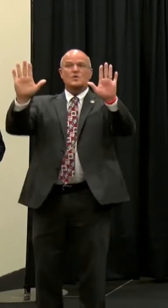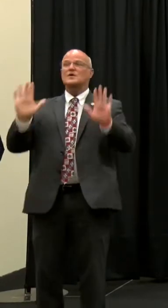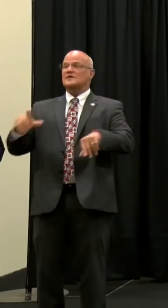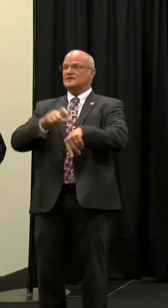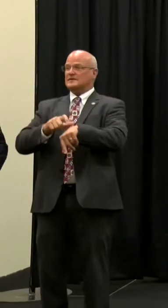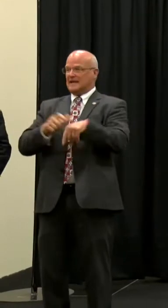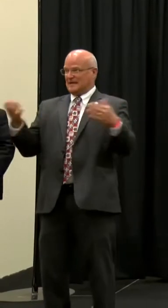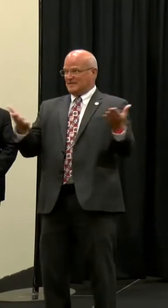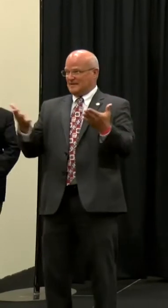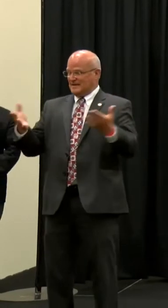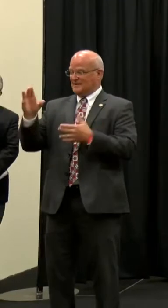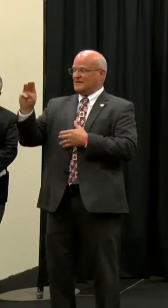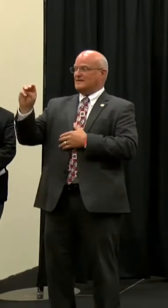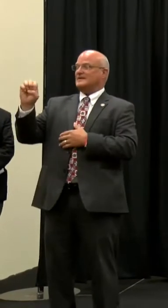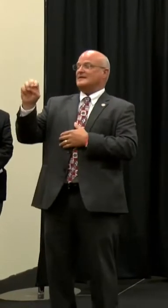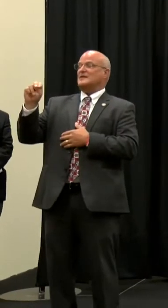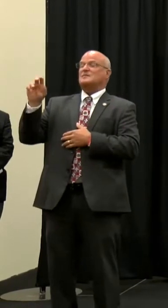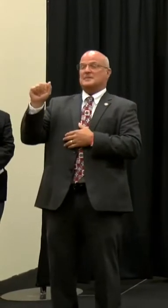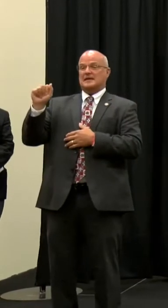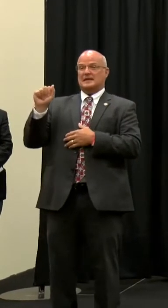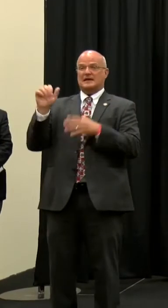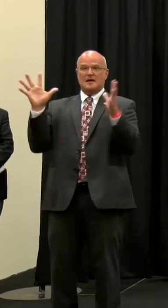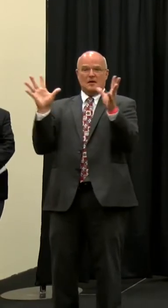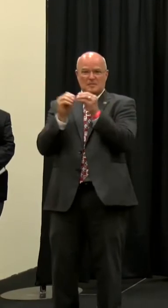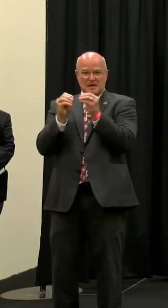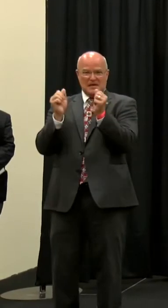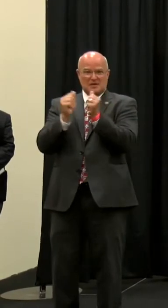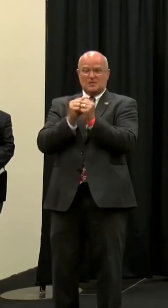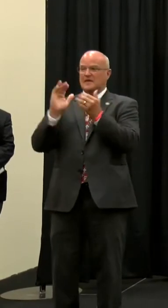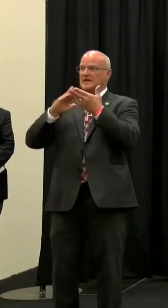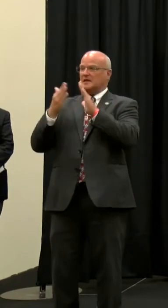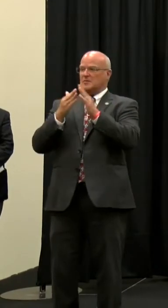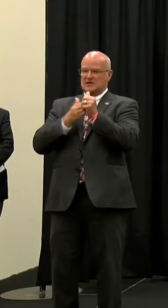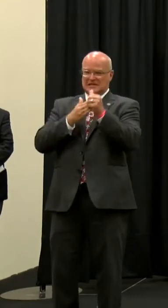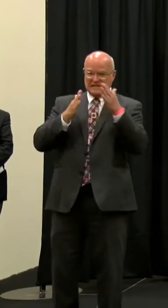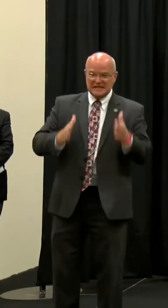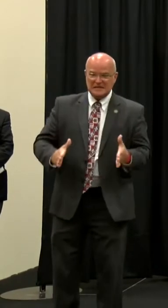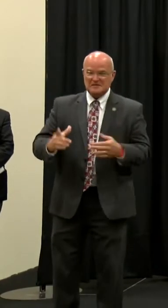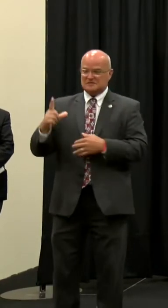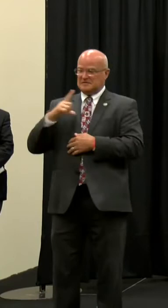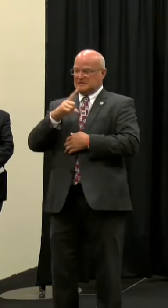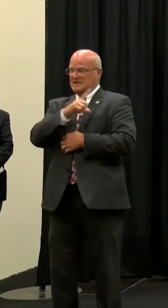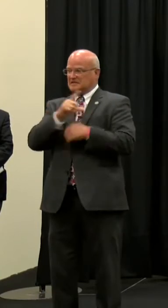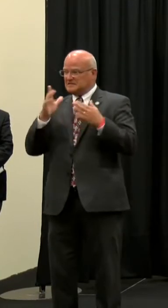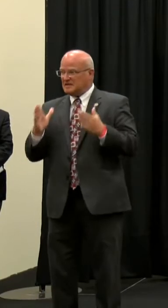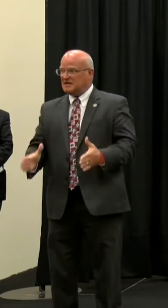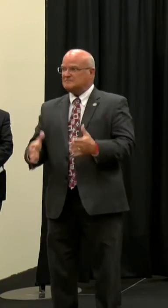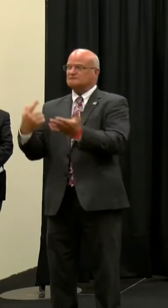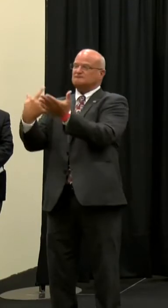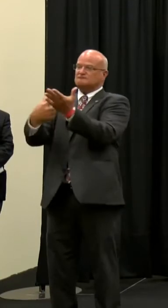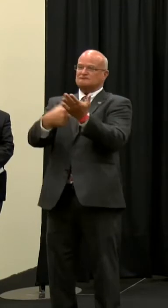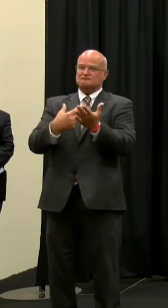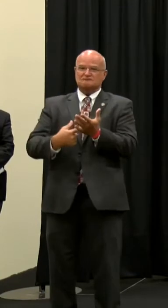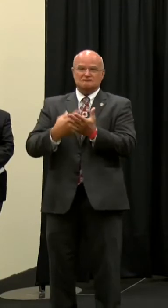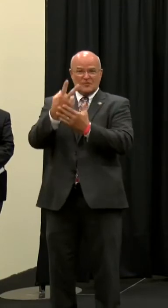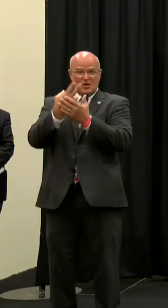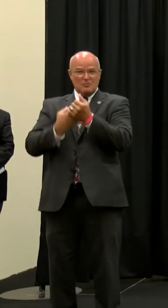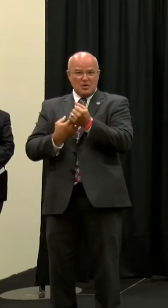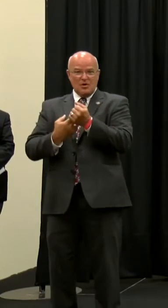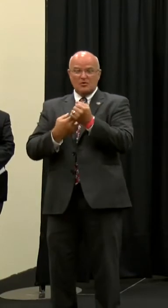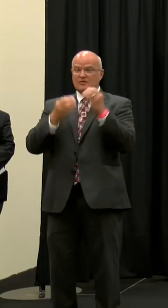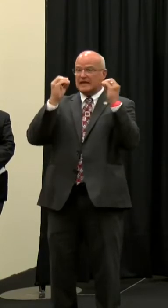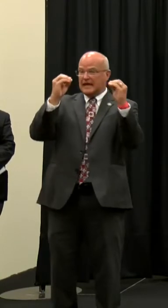Mena today, meeting with community leaders, legislators, talking about both